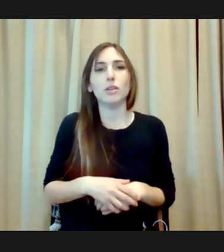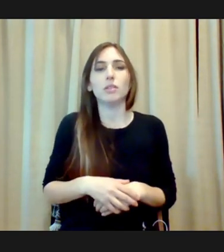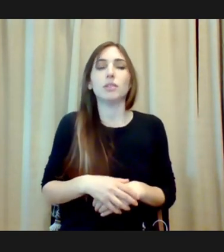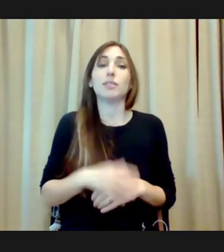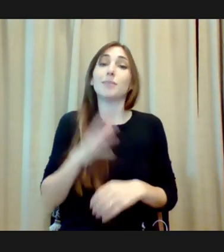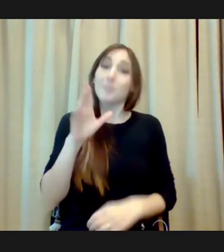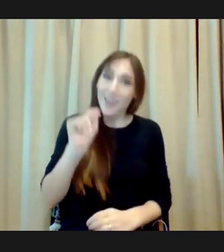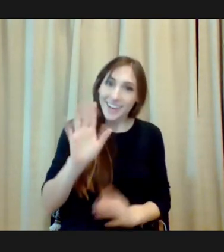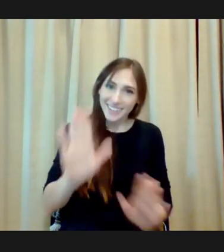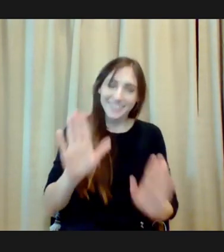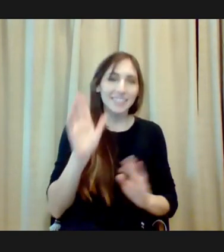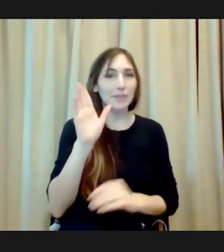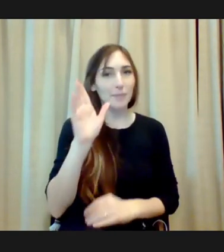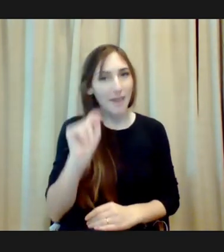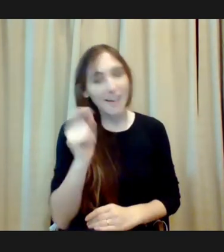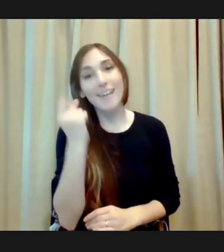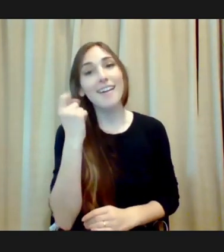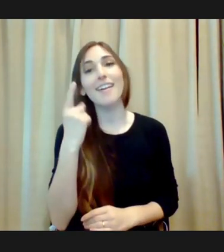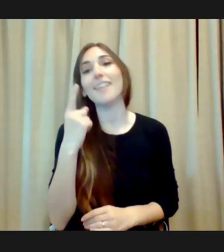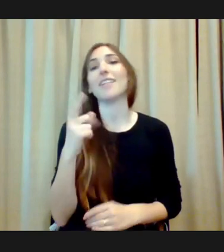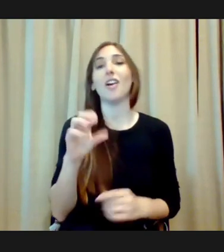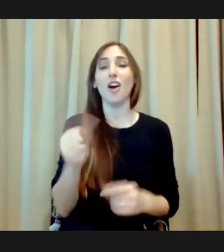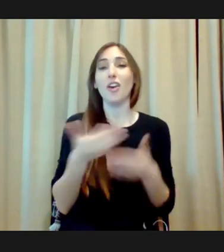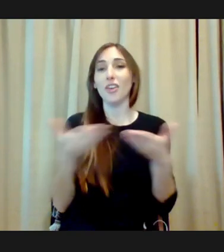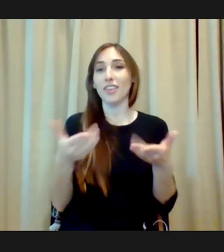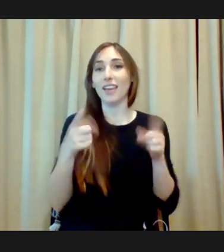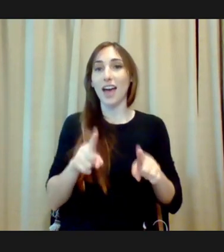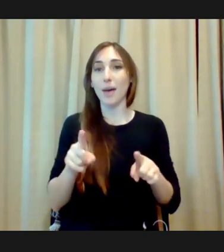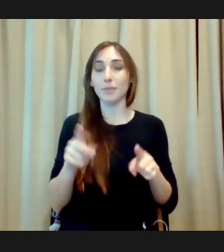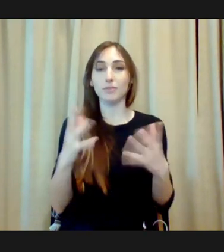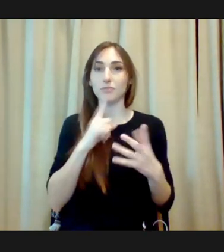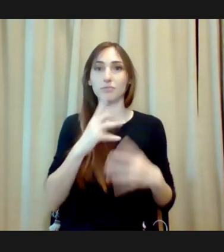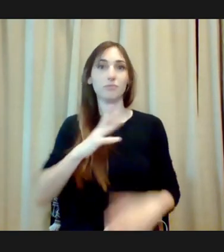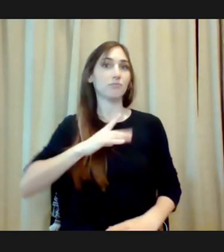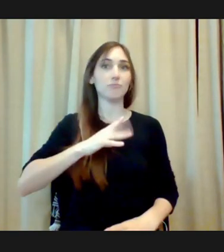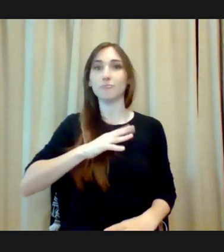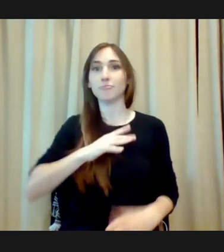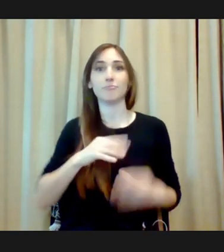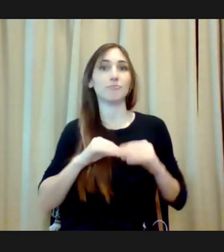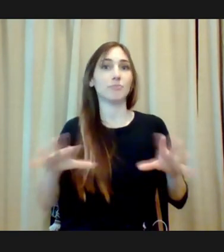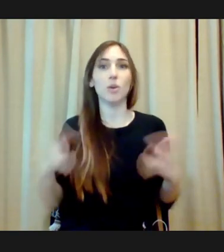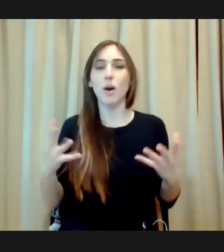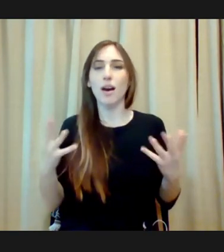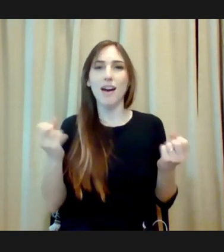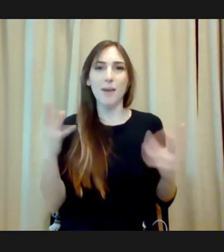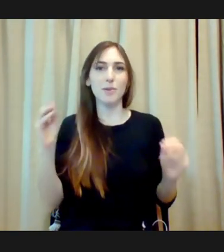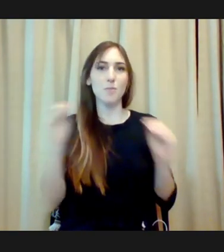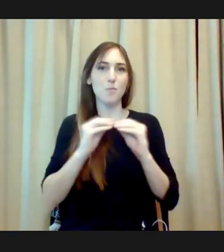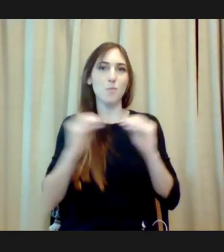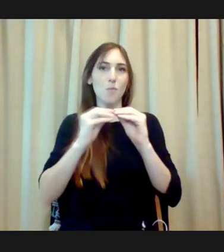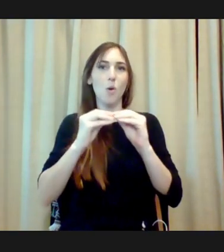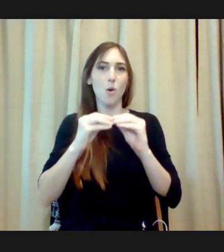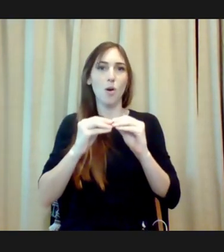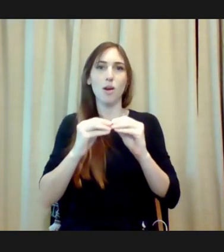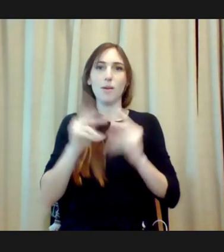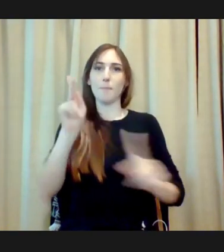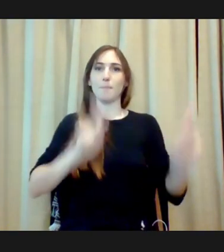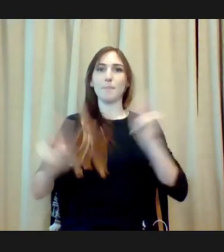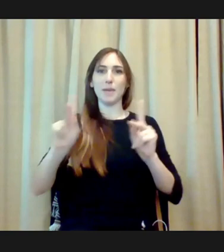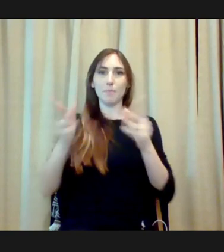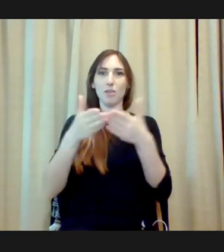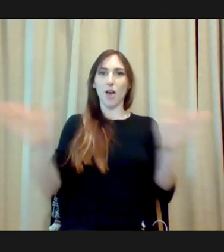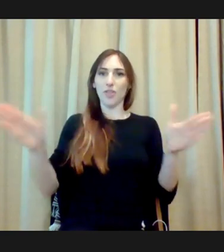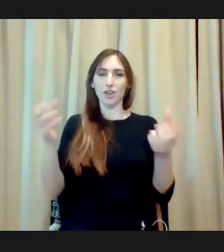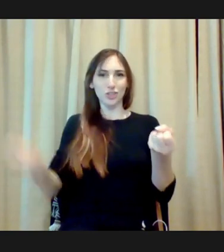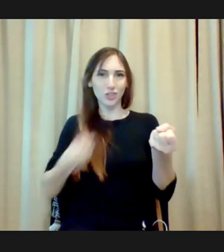but the other thing that happens that is explosive is how many more members of the public are supporting wolves